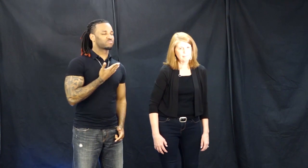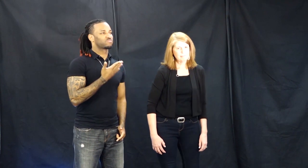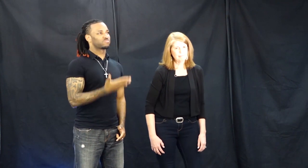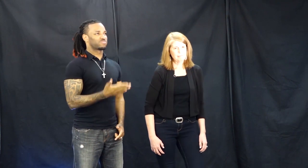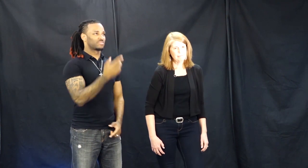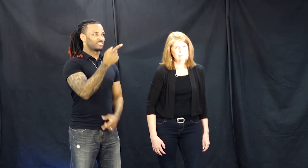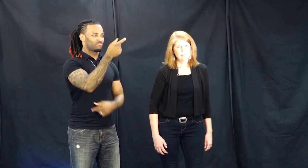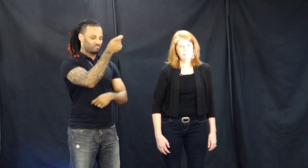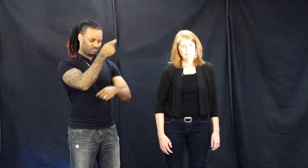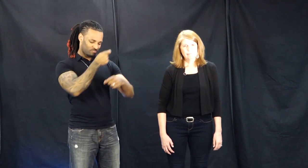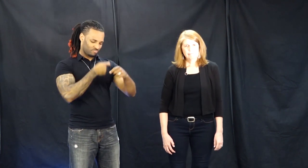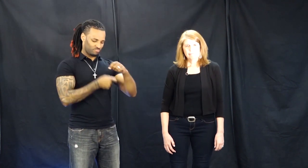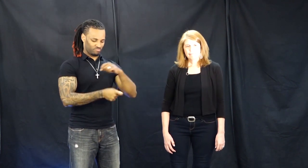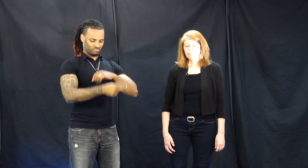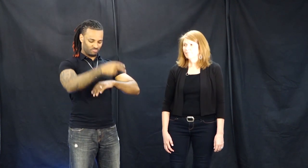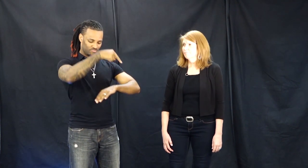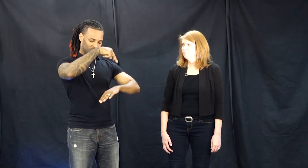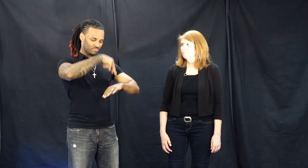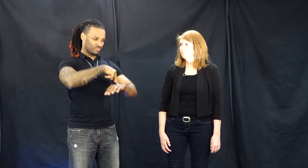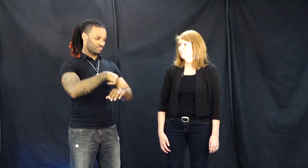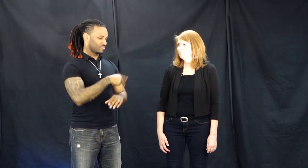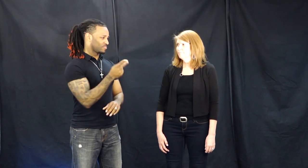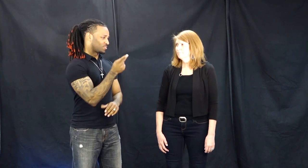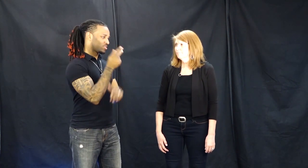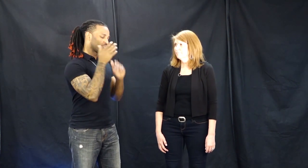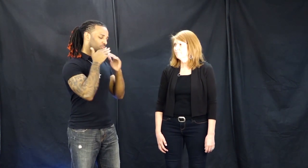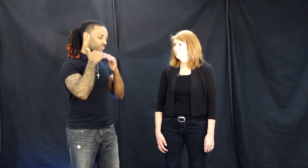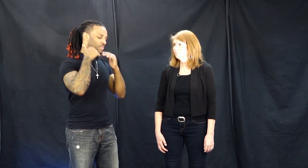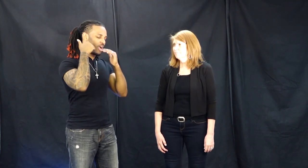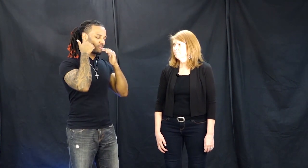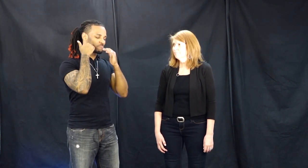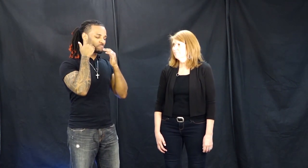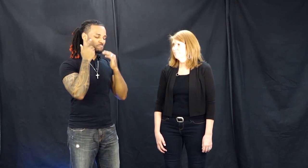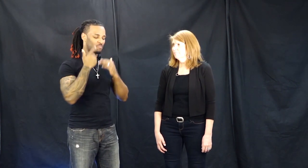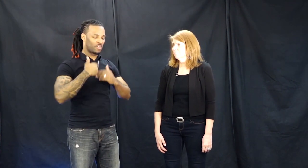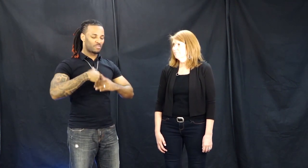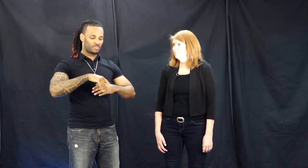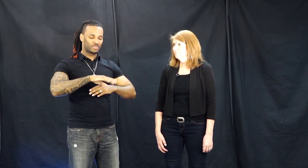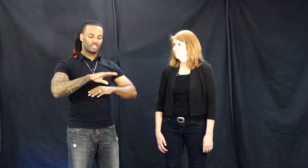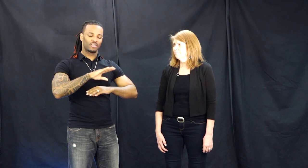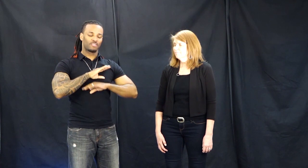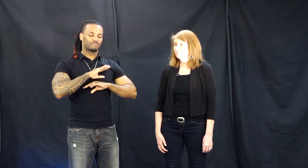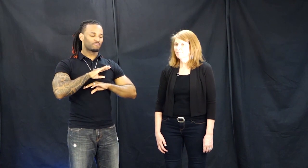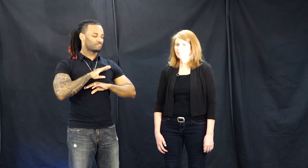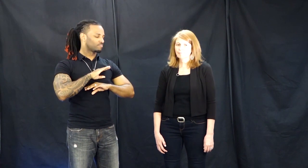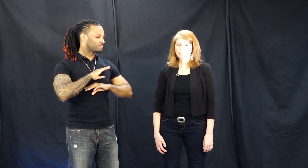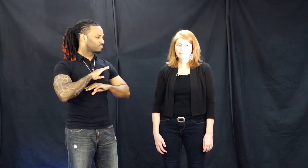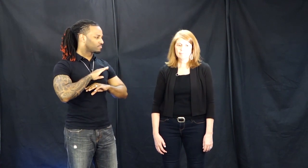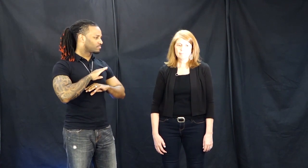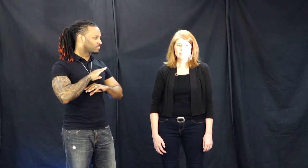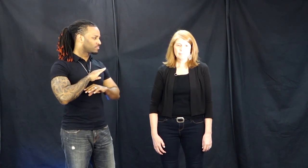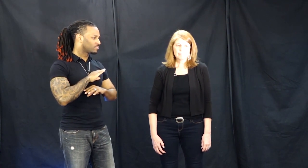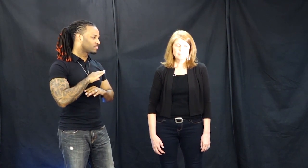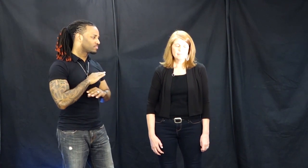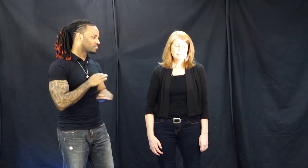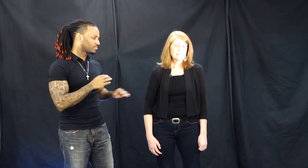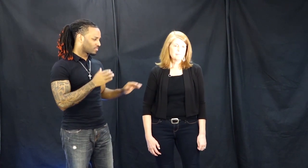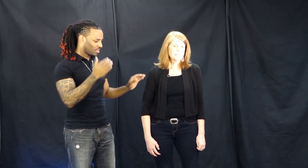be standing here right now, and you would smile, and that would be enough. They